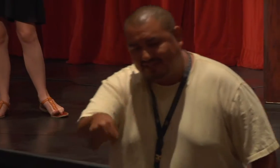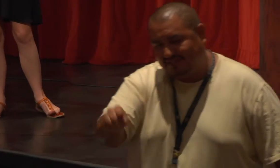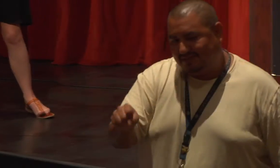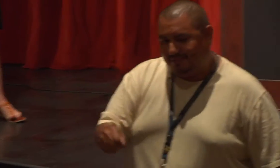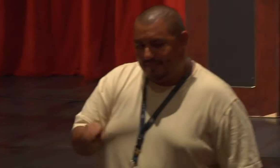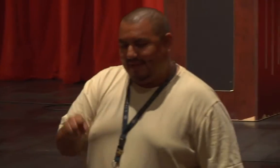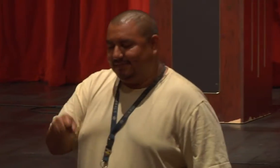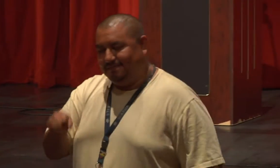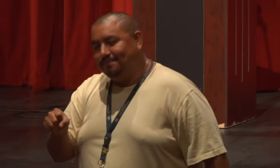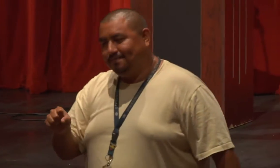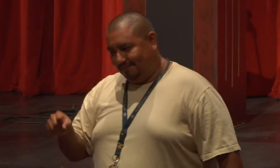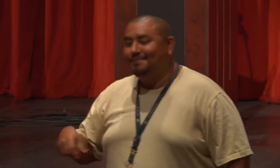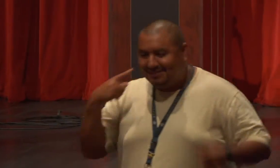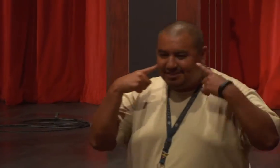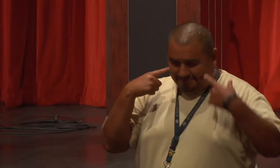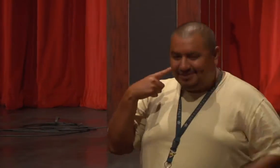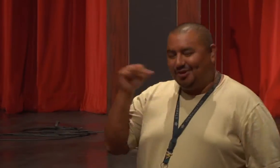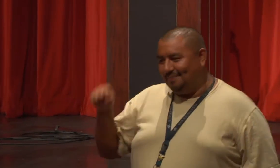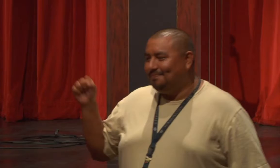And then yes is